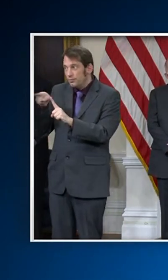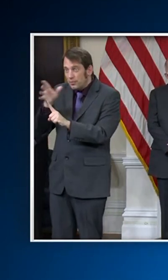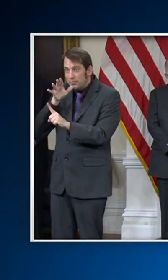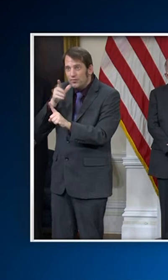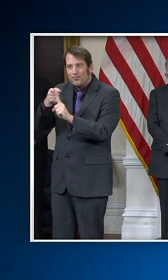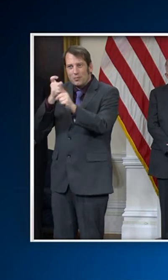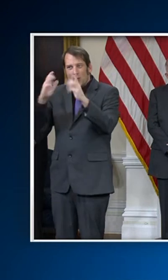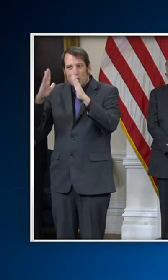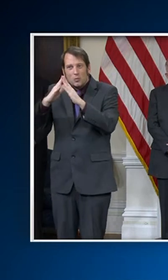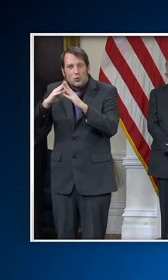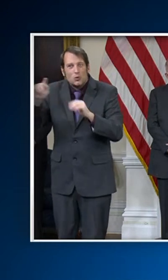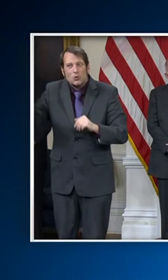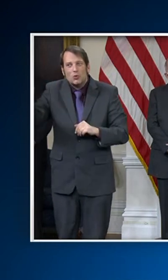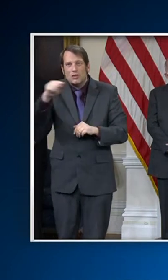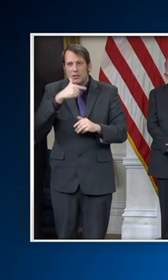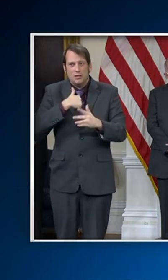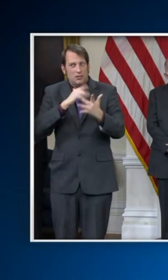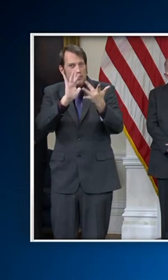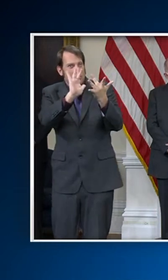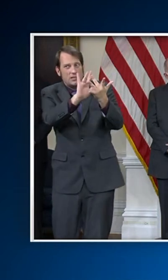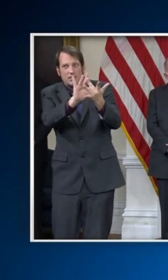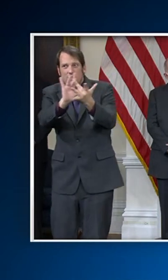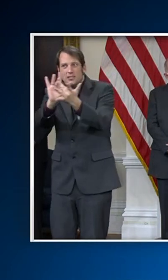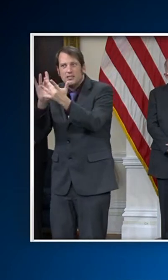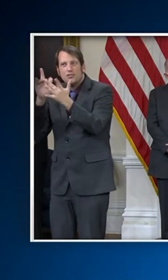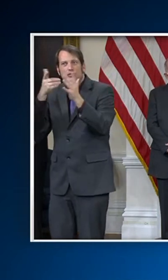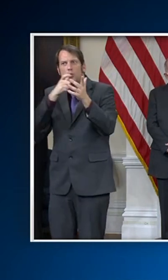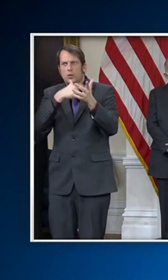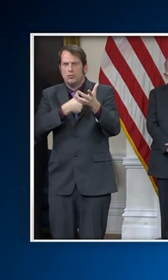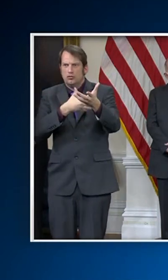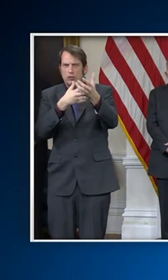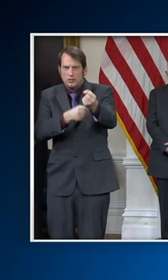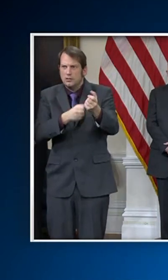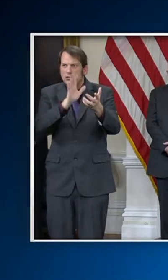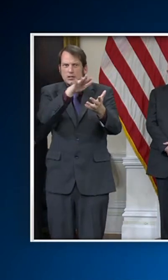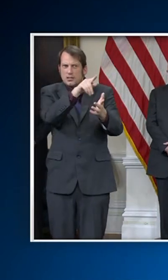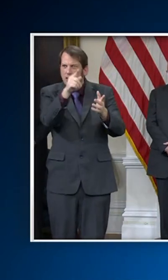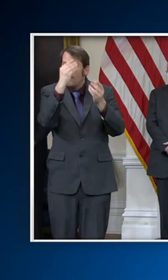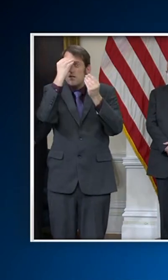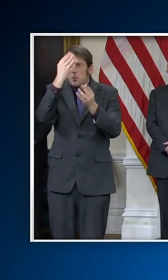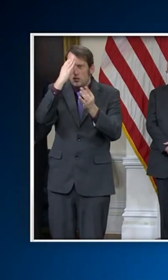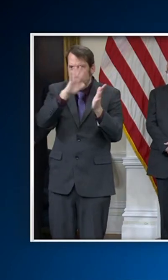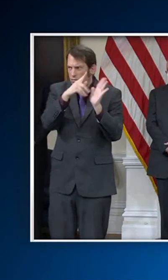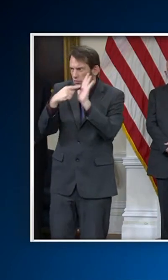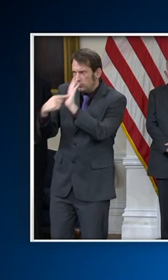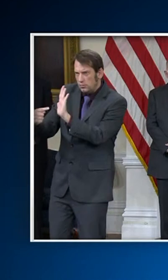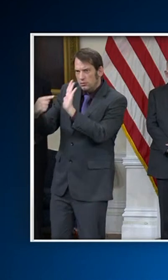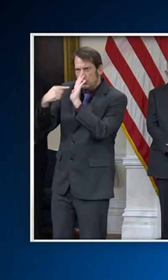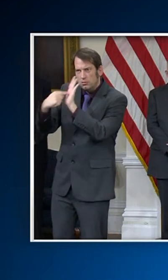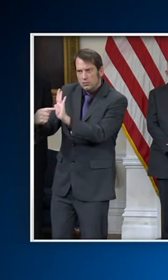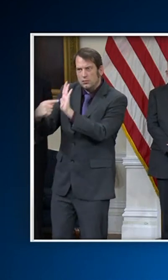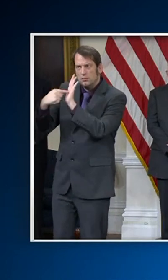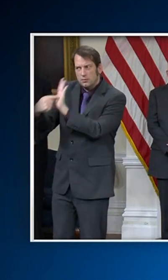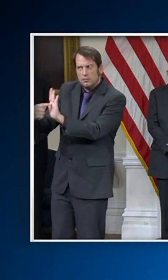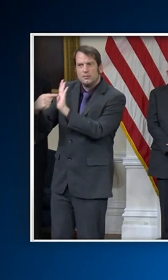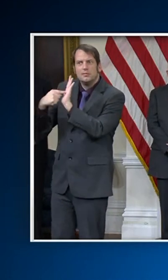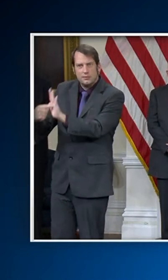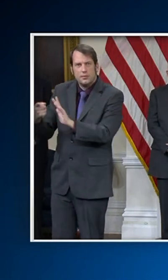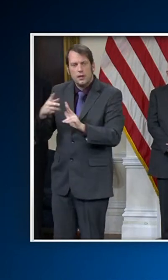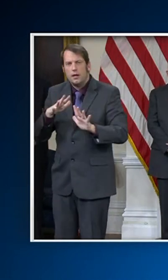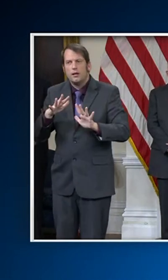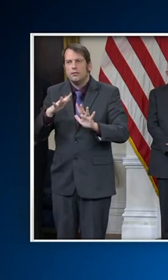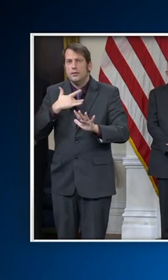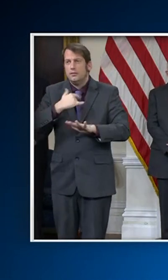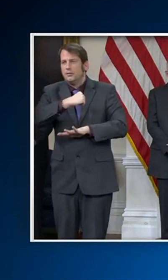trusted agents, give them a platform to provide pertinent information to friends, families, and loved ones. This is